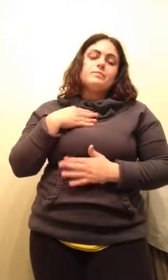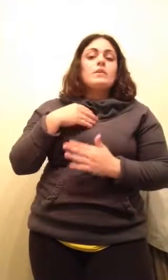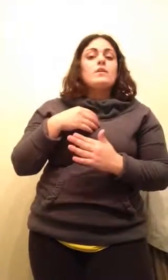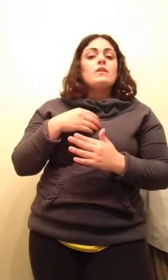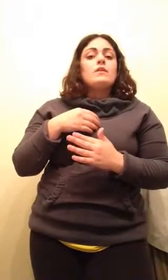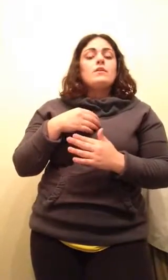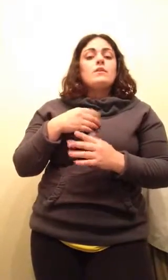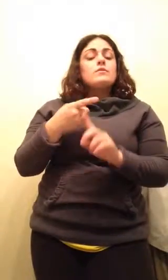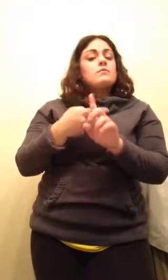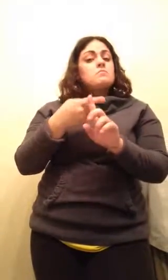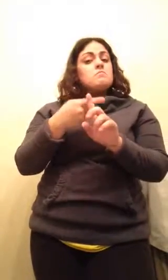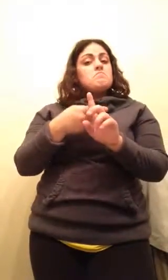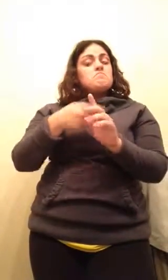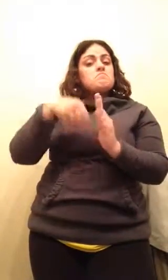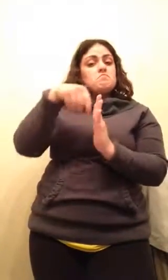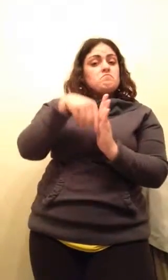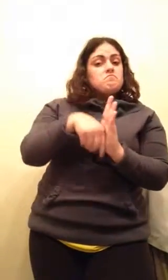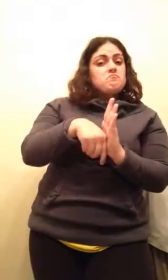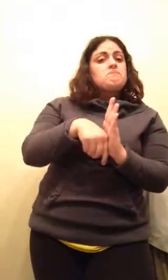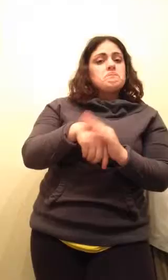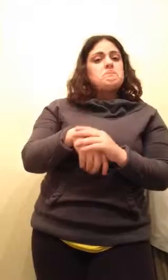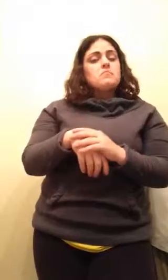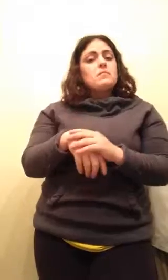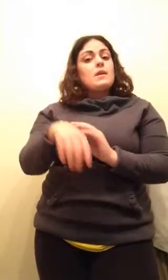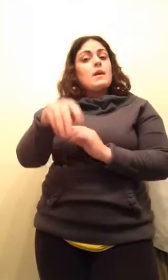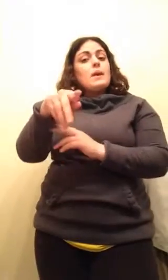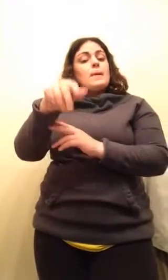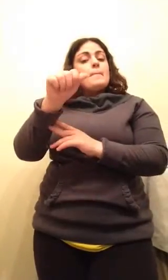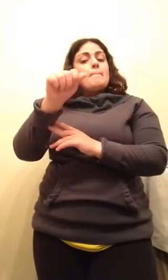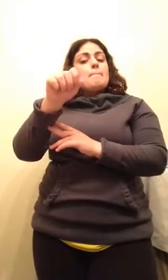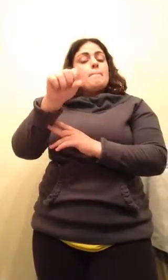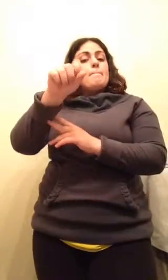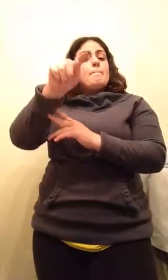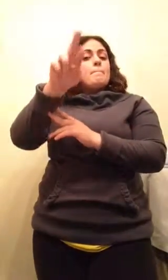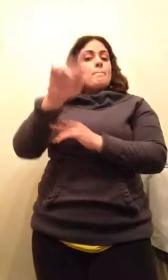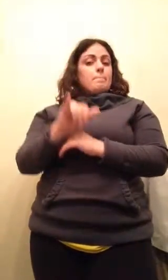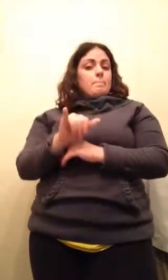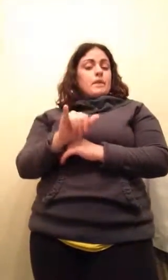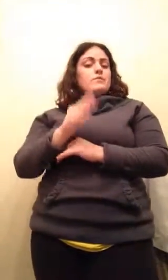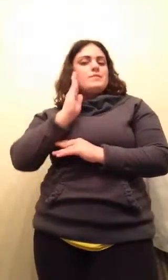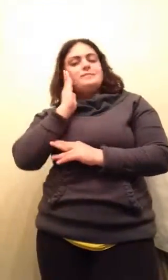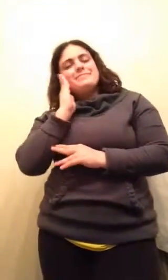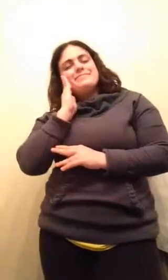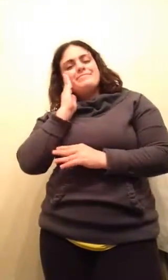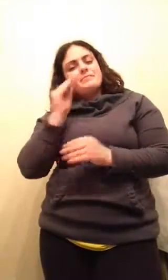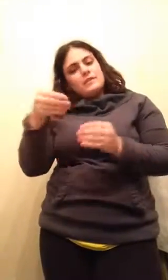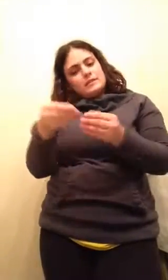pre-done, and then you just put that pastry on here and tuck it into bed and fold the pastry sort of back in on itself. I want it to